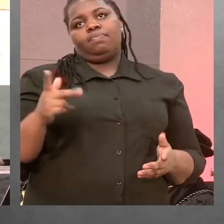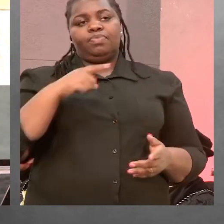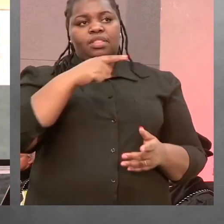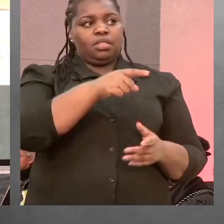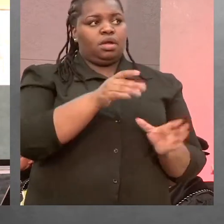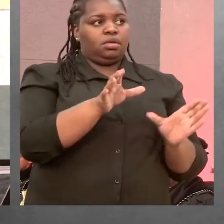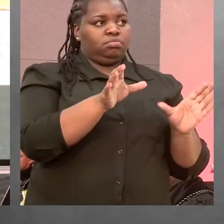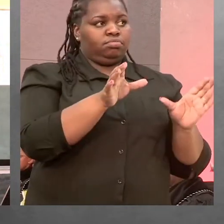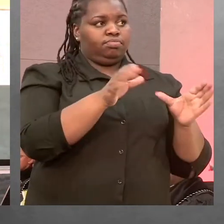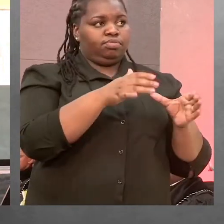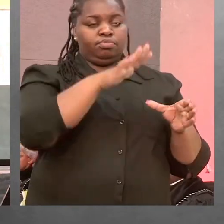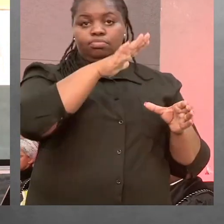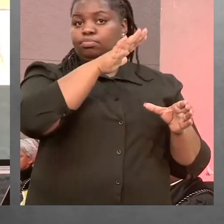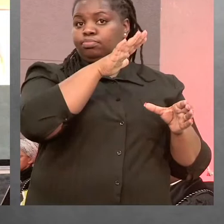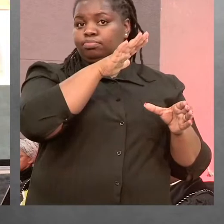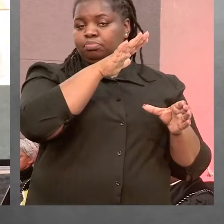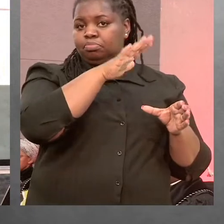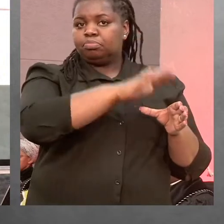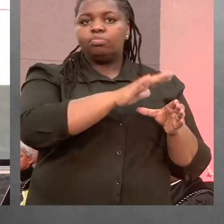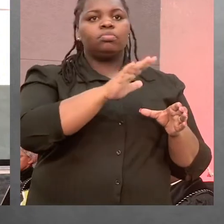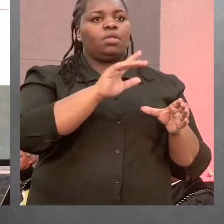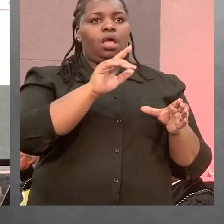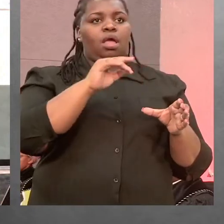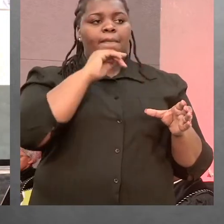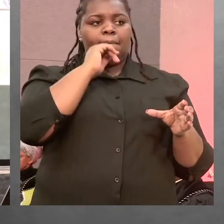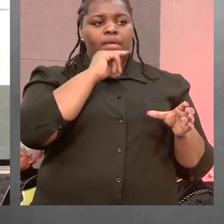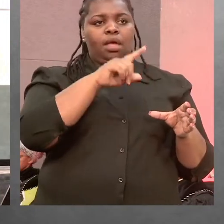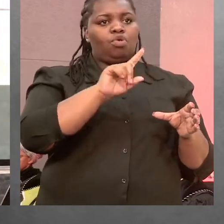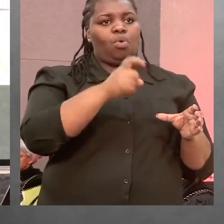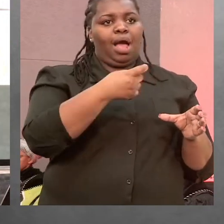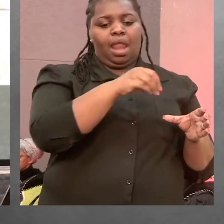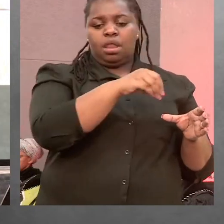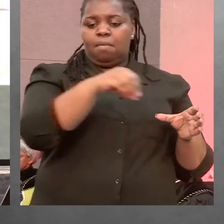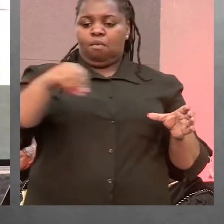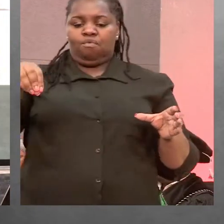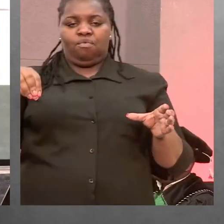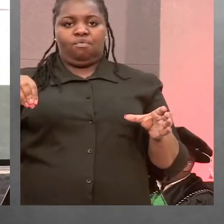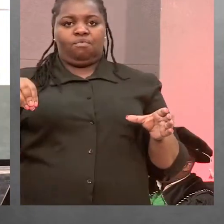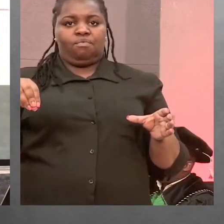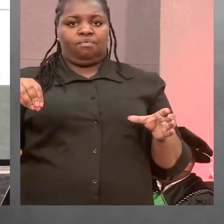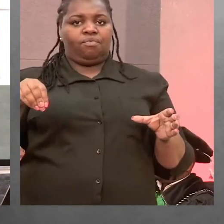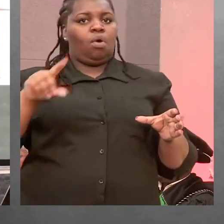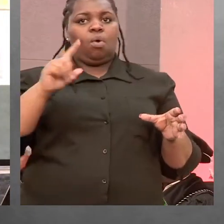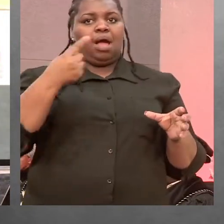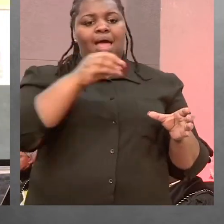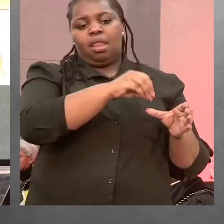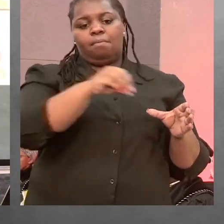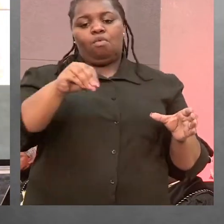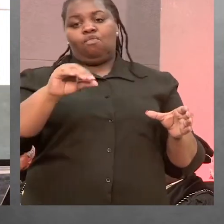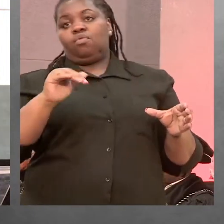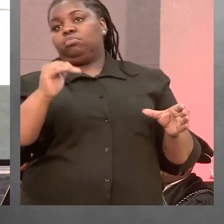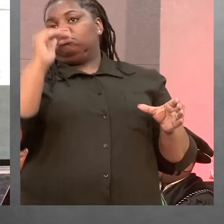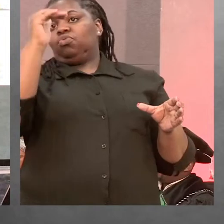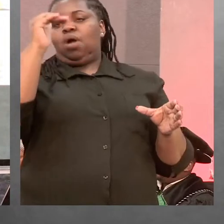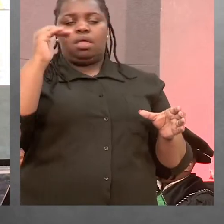strata, you couldn't move out of there. You couldn't move to a higher level.